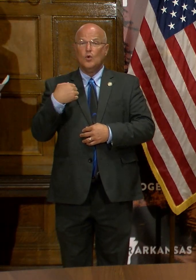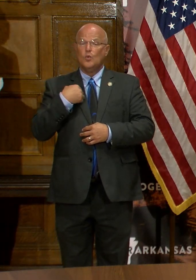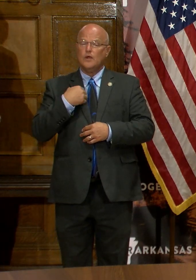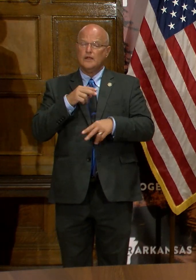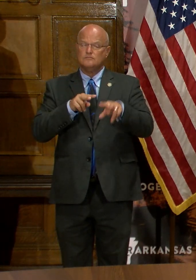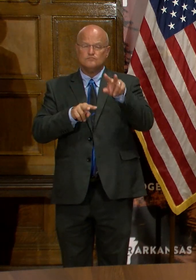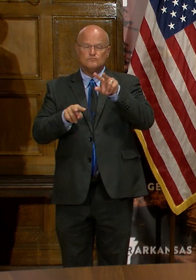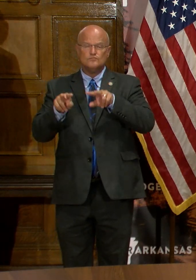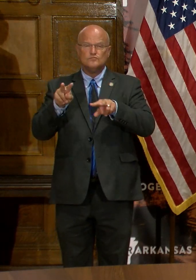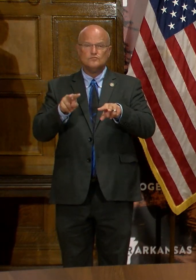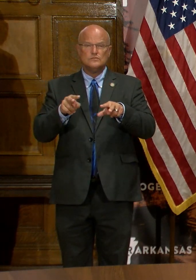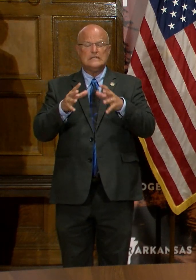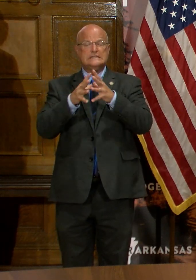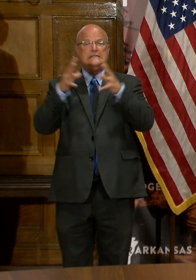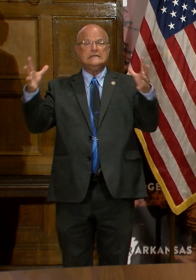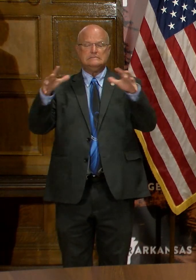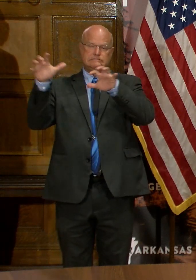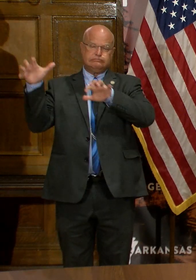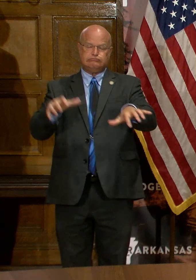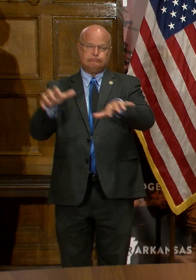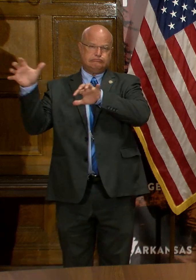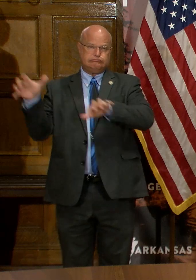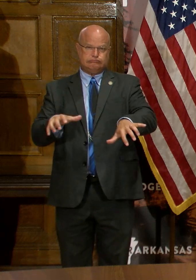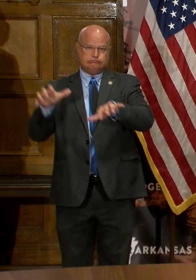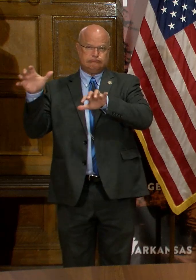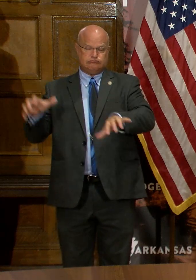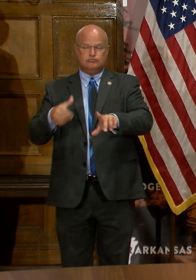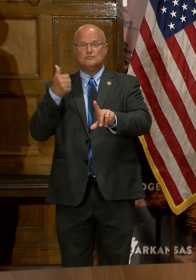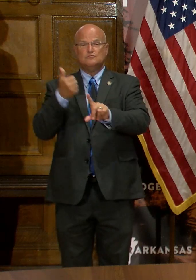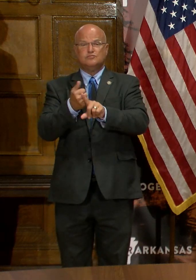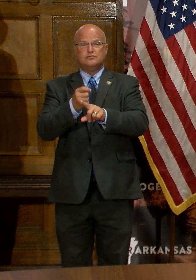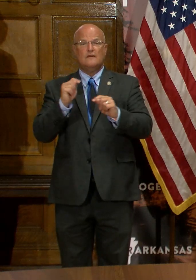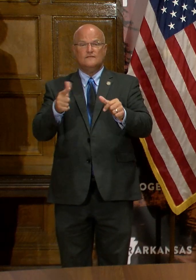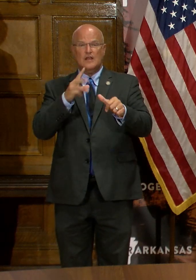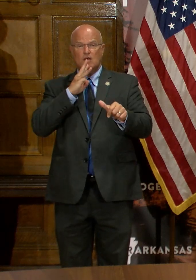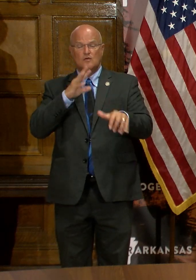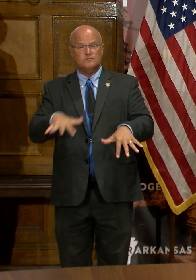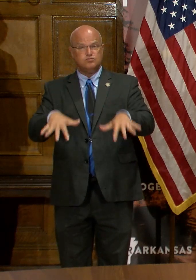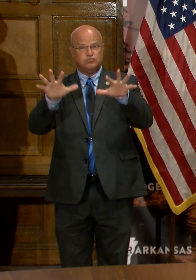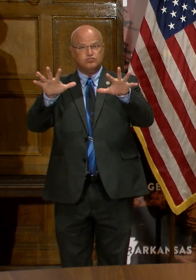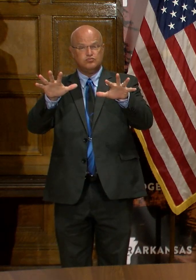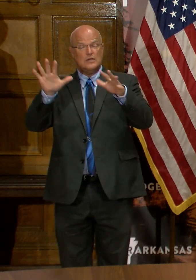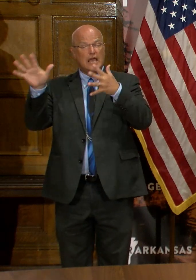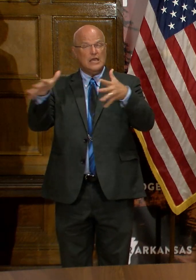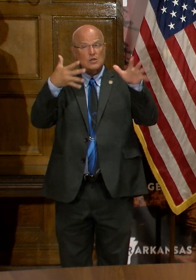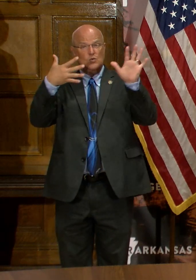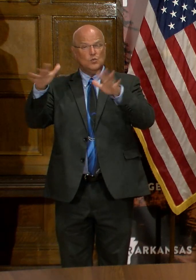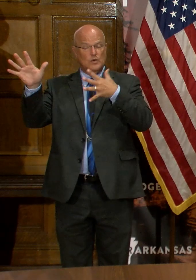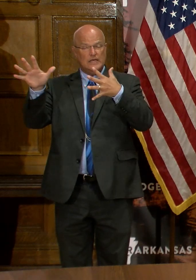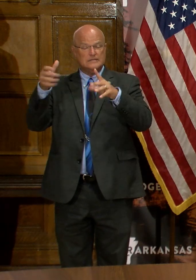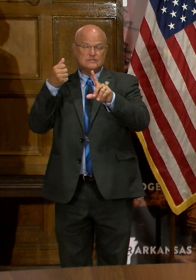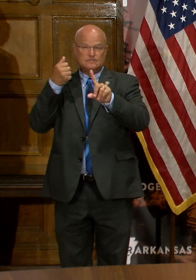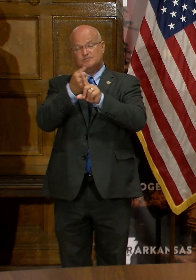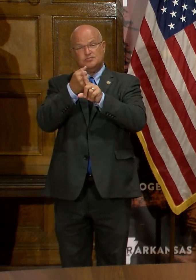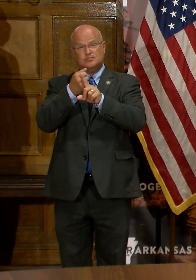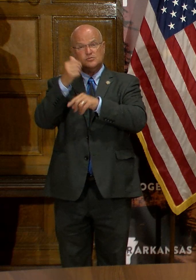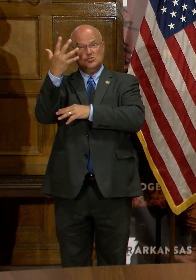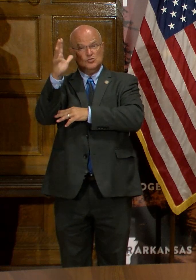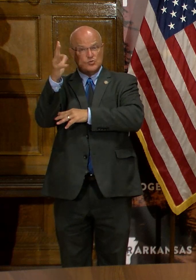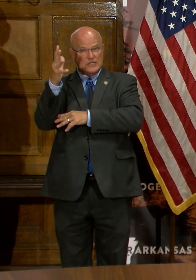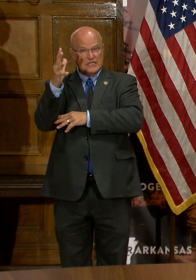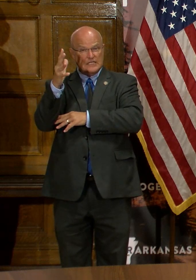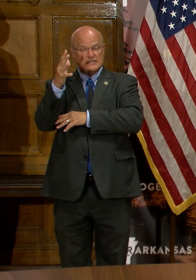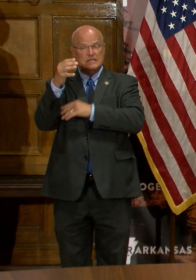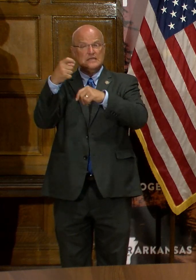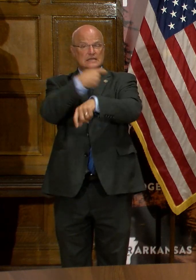looking at heavy rainfall, which will result in flash flooding, high winds, as the Governor said, which will impact trees,